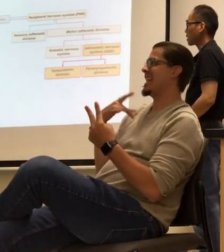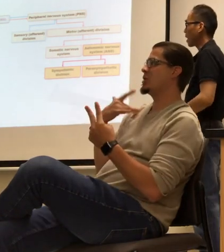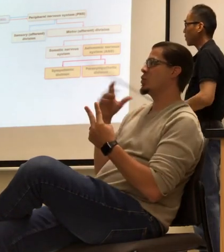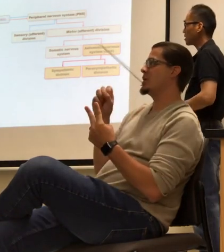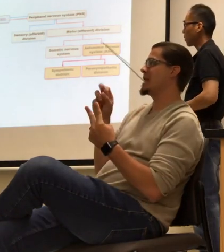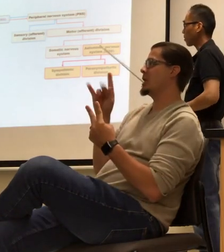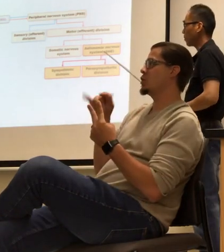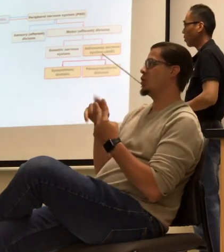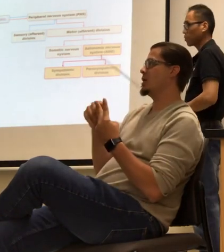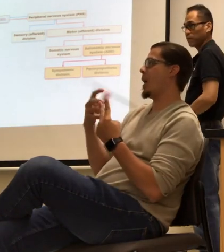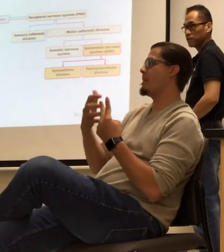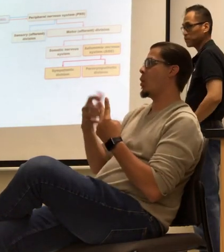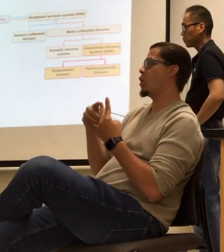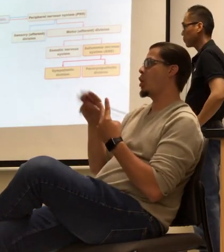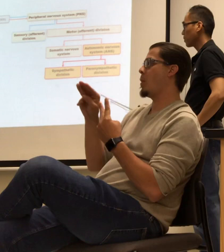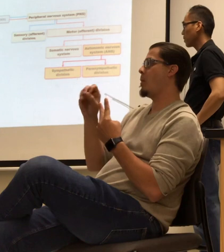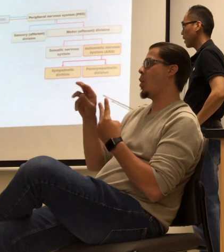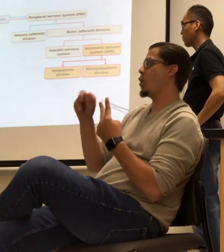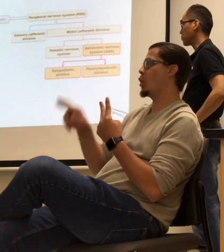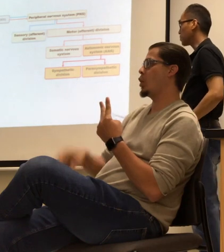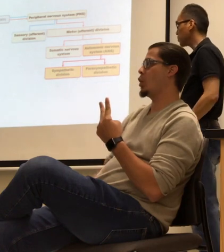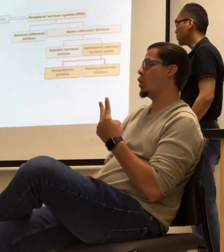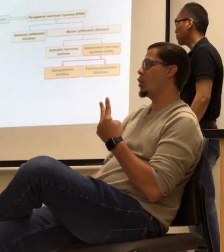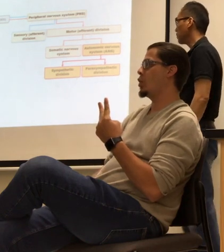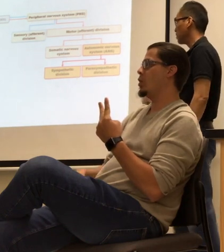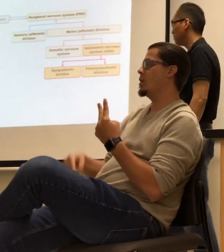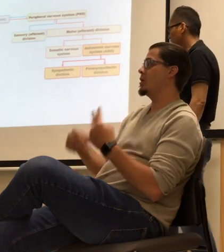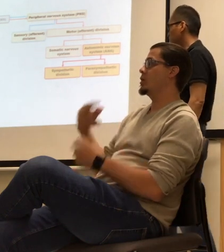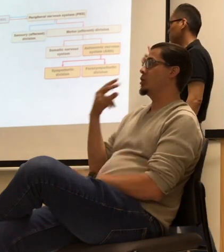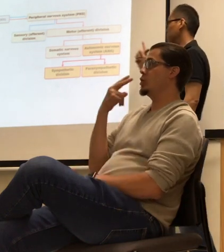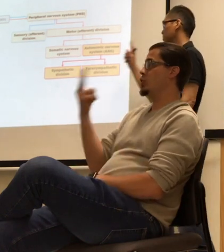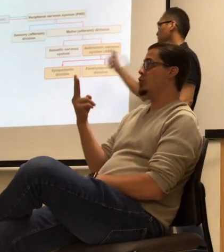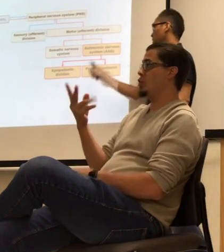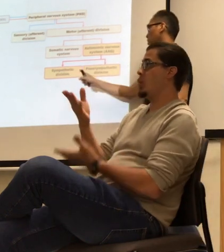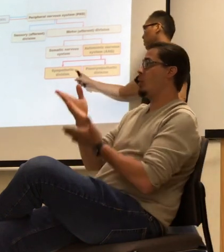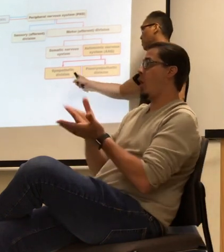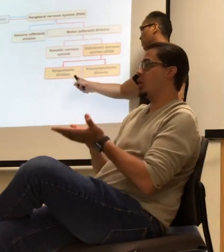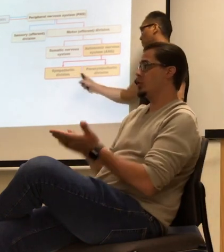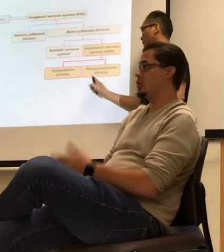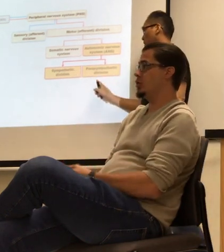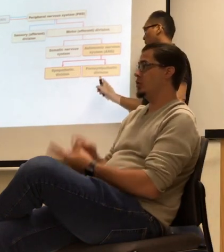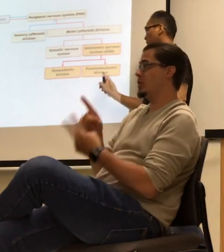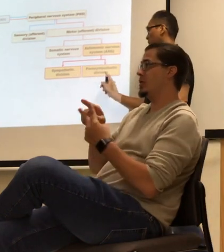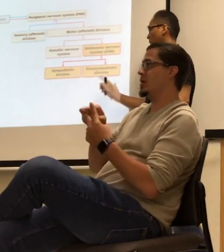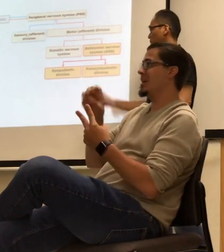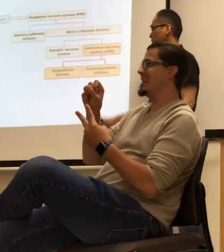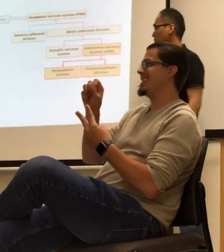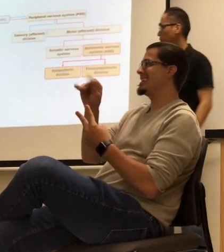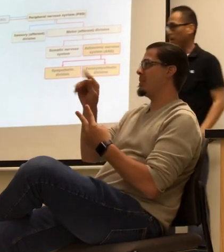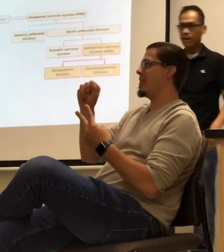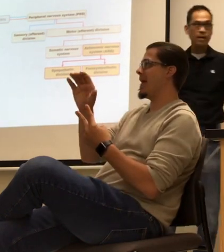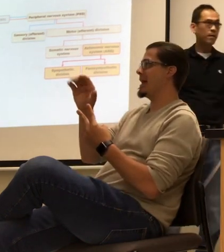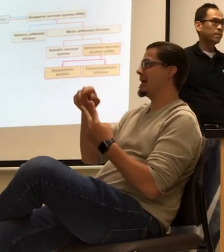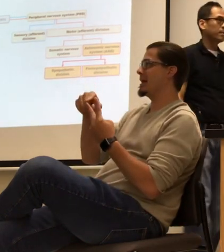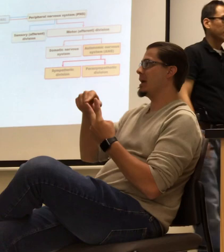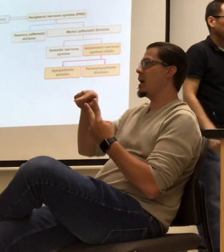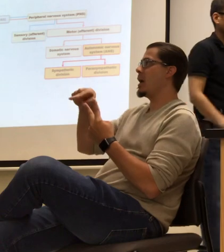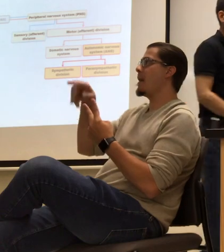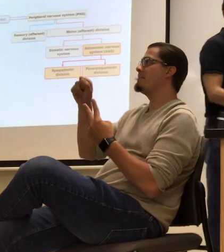So autonomic is part of the motor division. And there's two divisions, sympathetic and